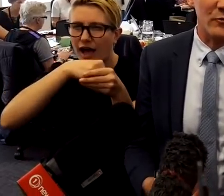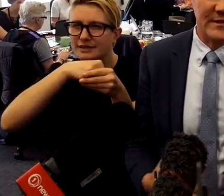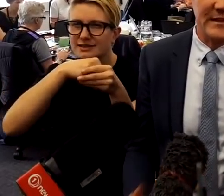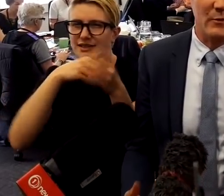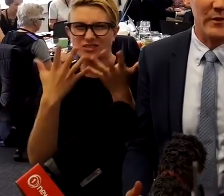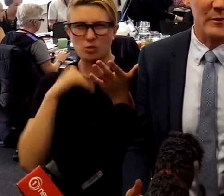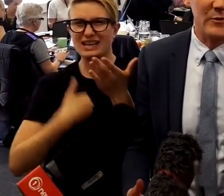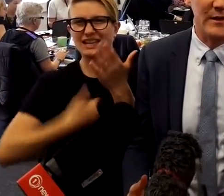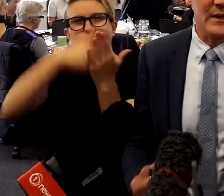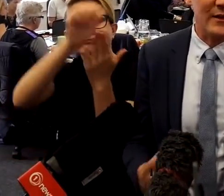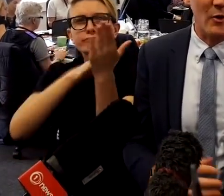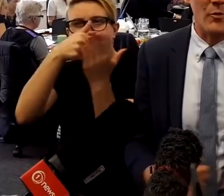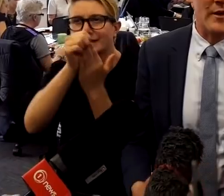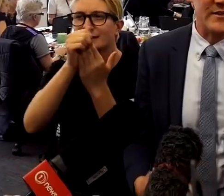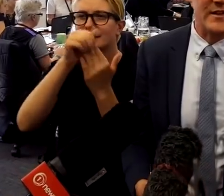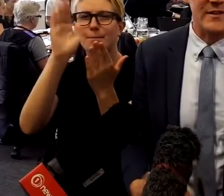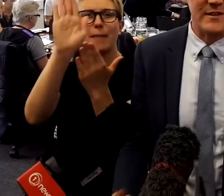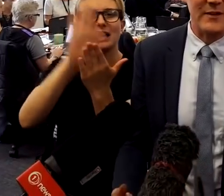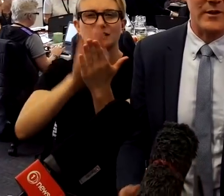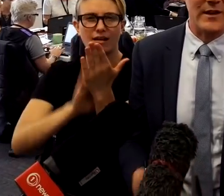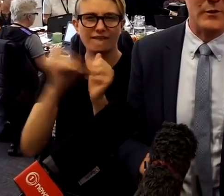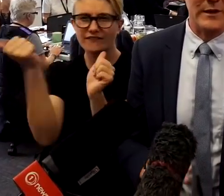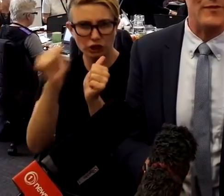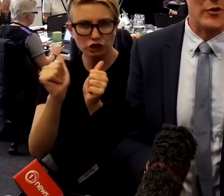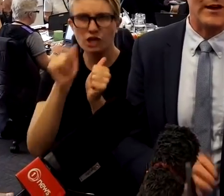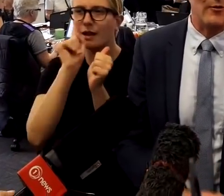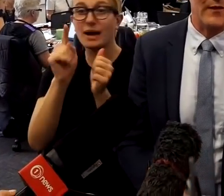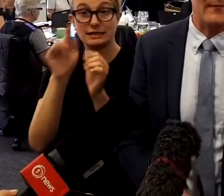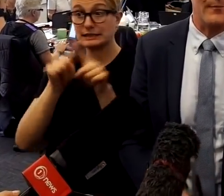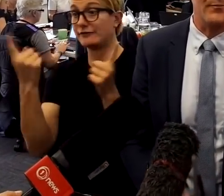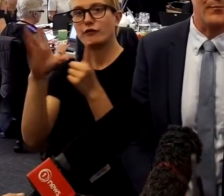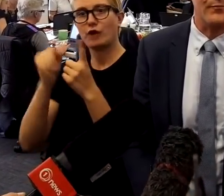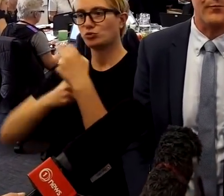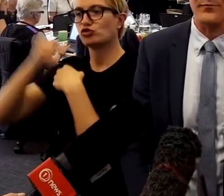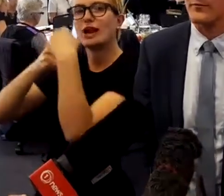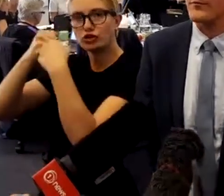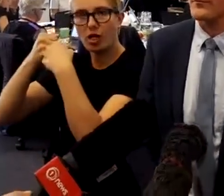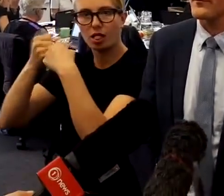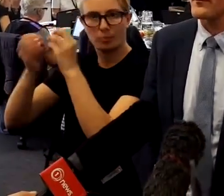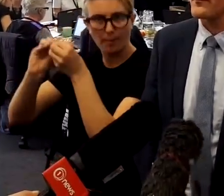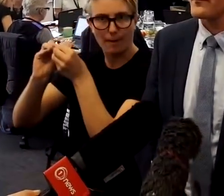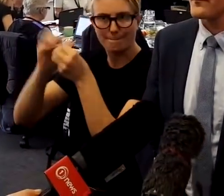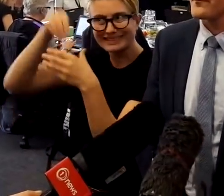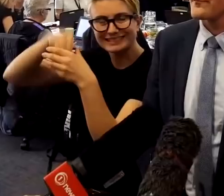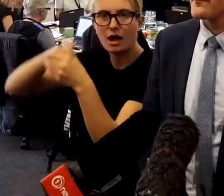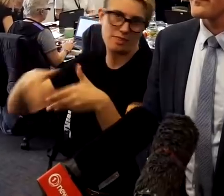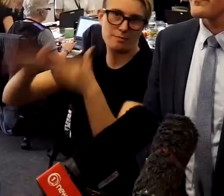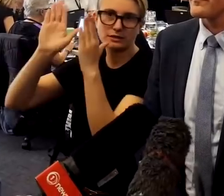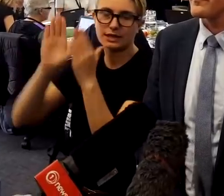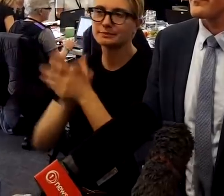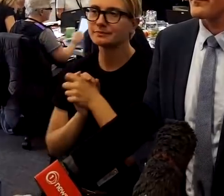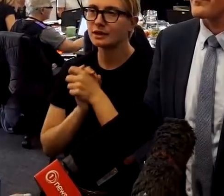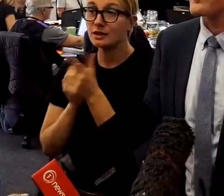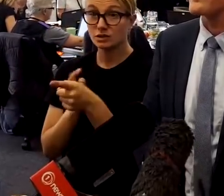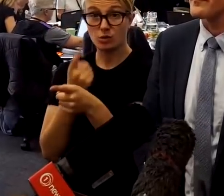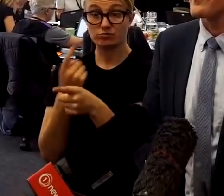got structural fatigue within a building that compromises its integrity, and we need to be very clear about that. We are expecting, like you say, some more